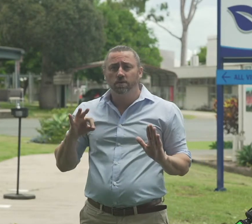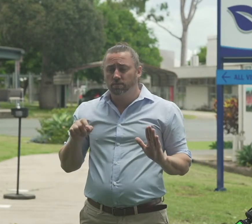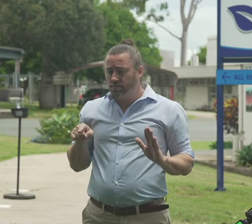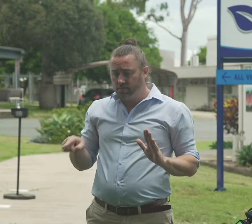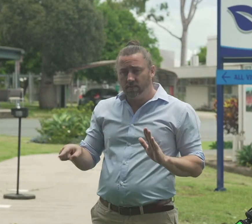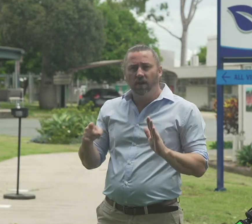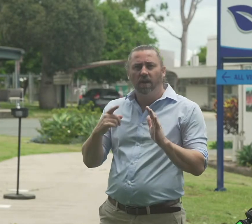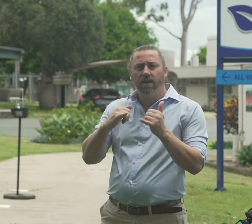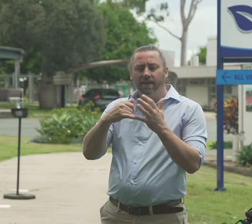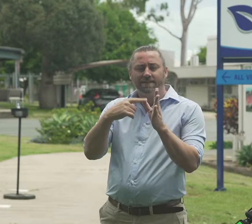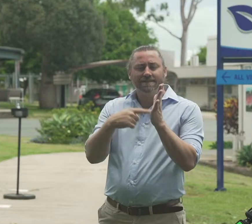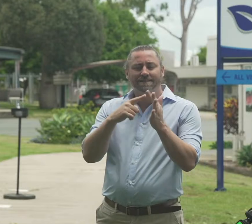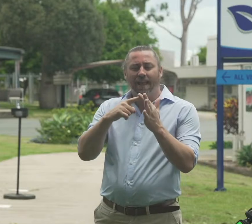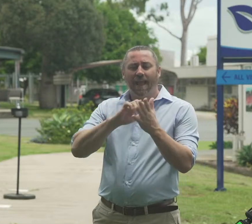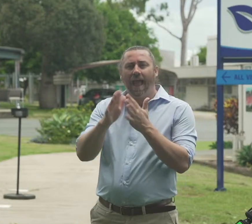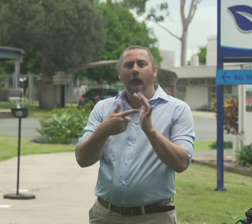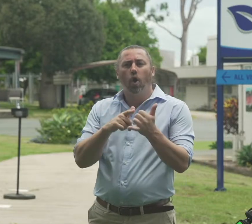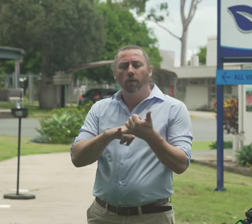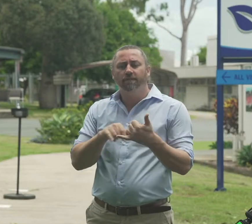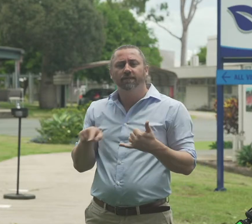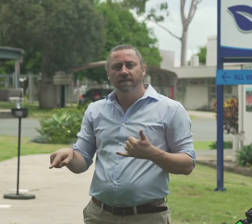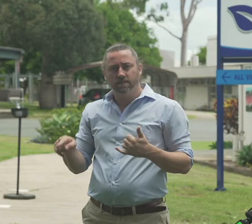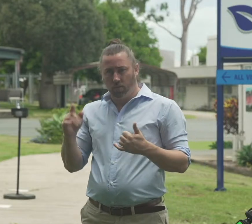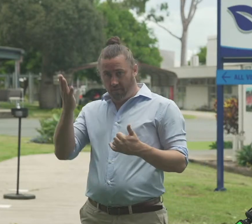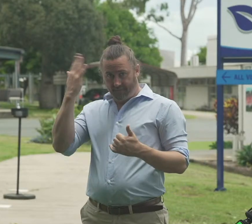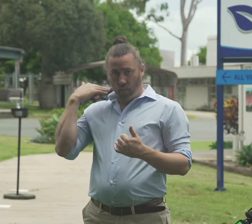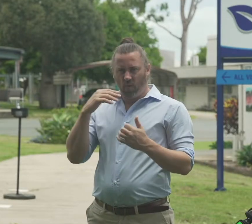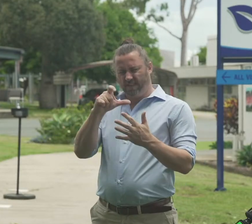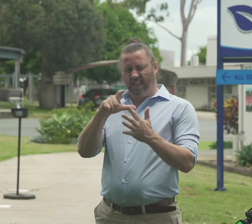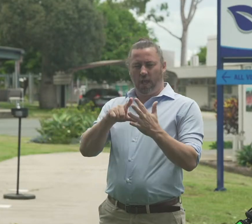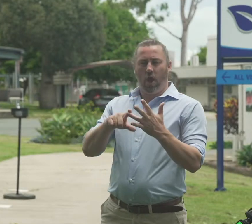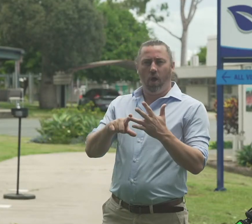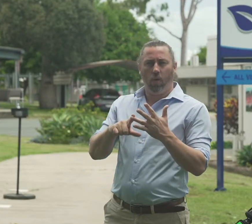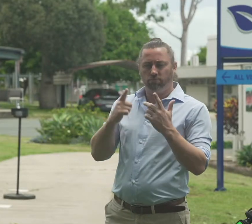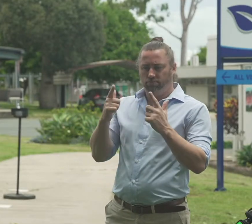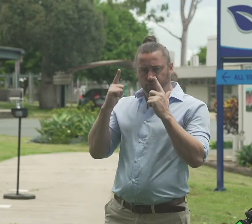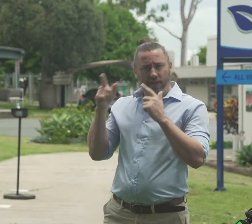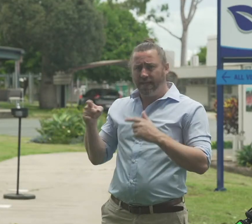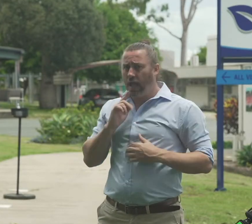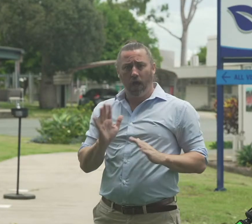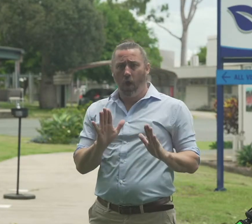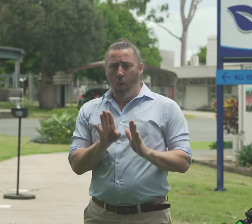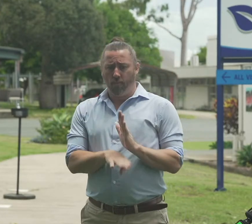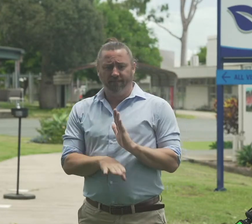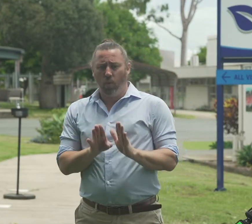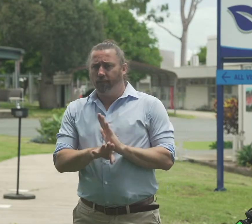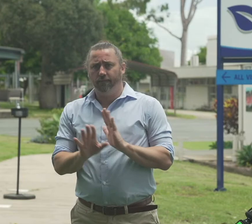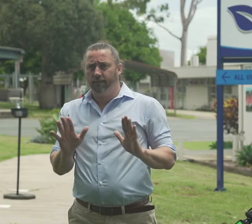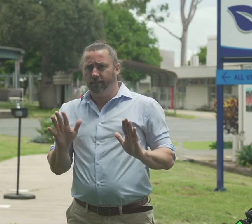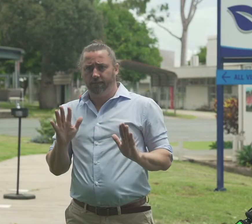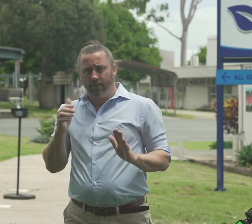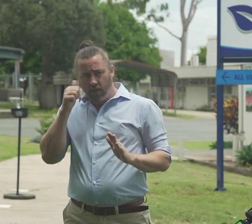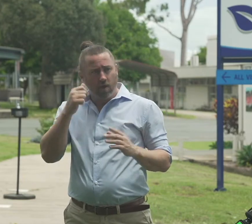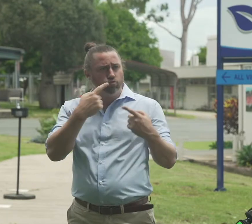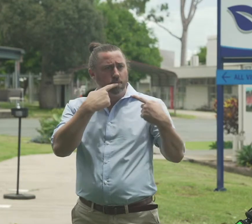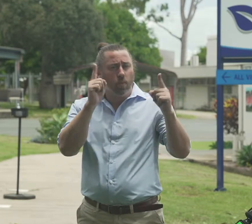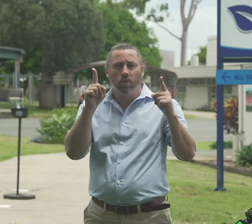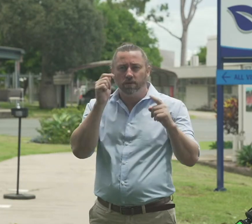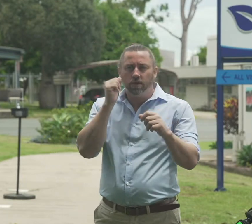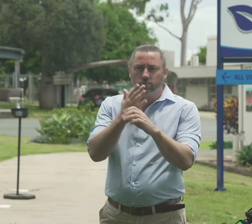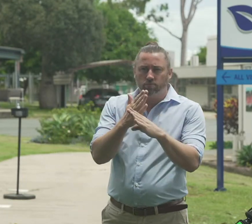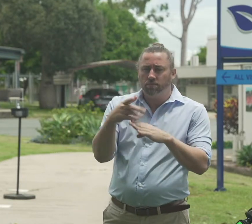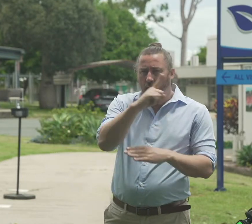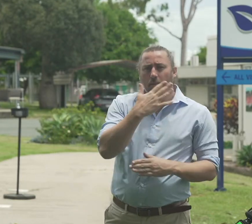Director of the State Archives has issued a statement saying that he doesn't want us to, and despite the reporting this morning, I'd urge others to take that on